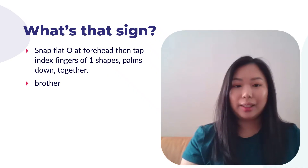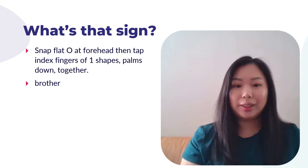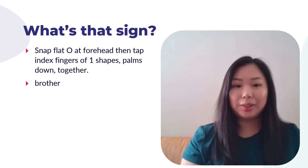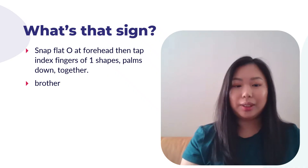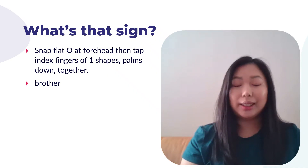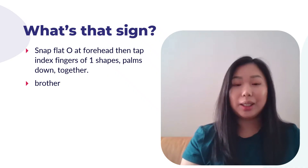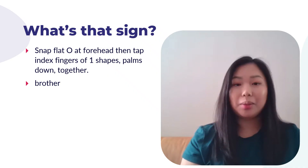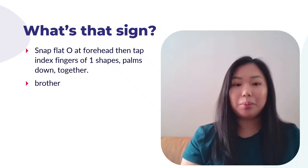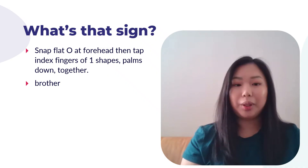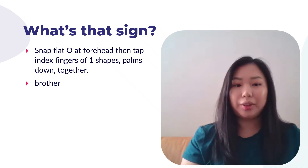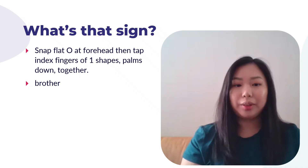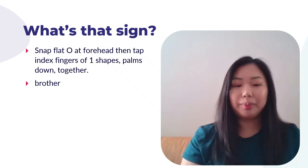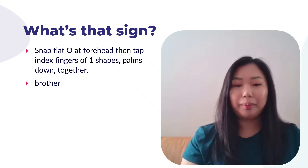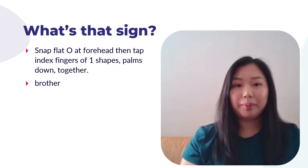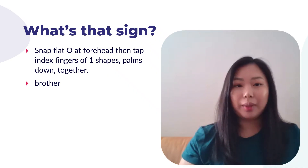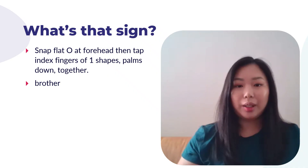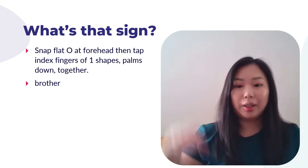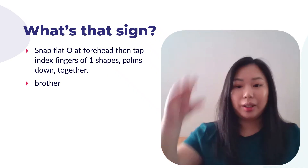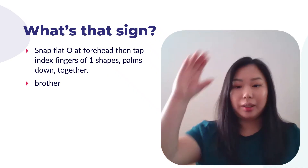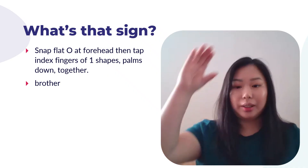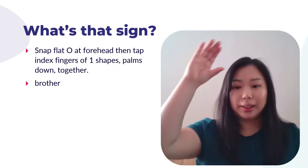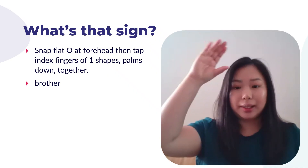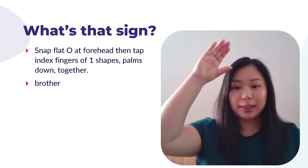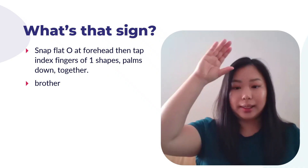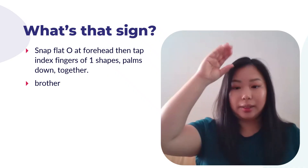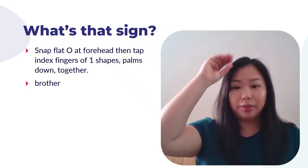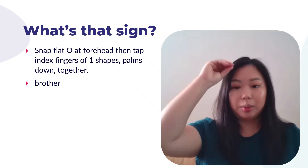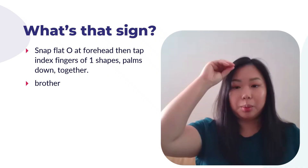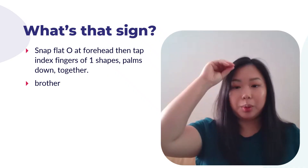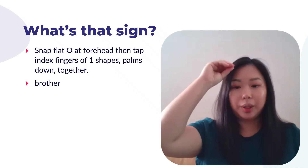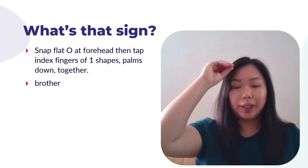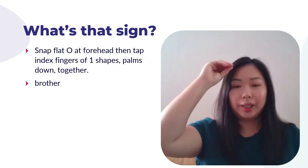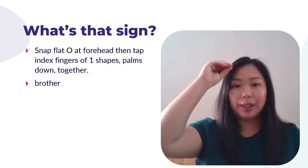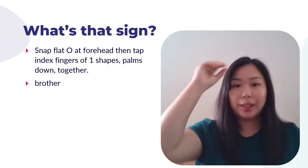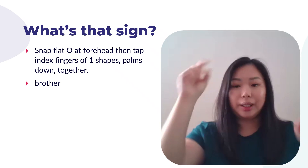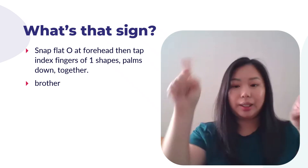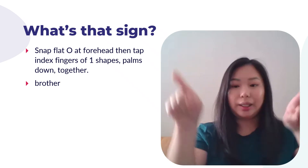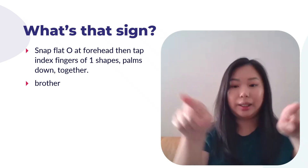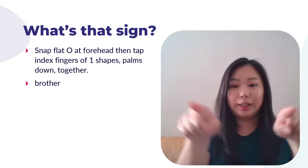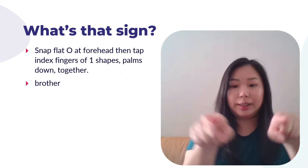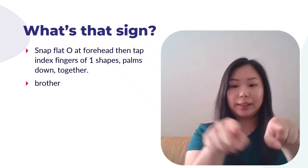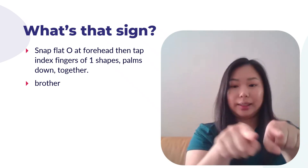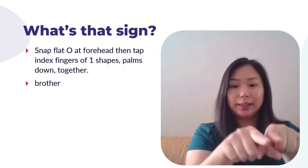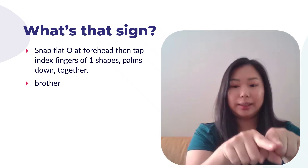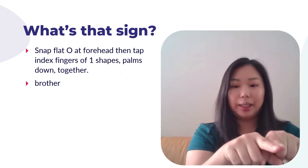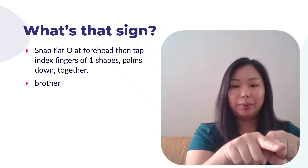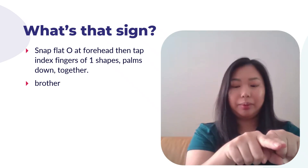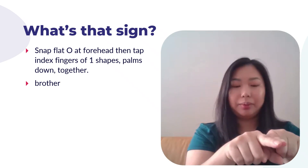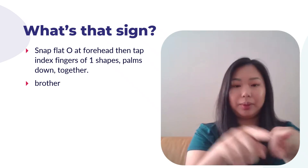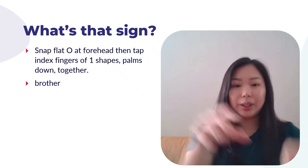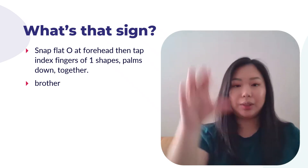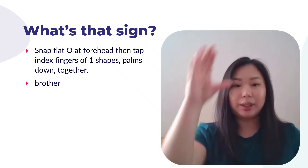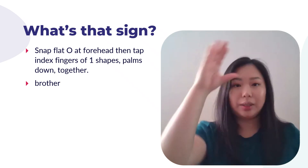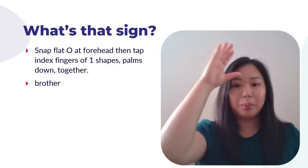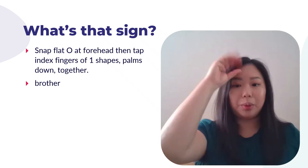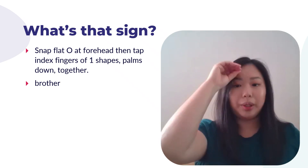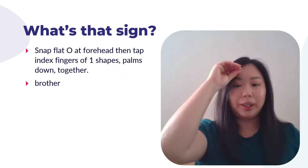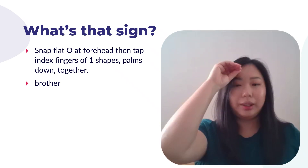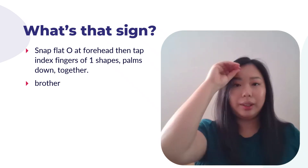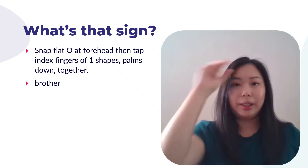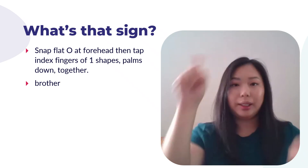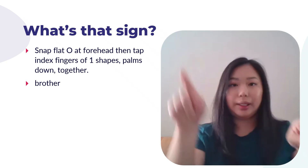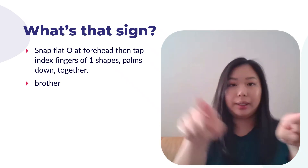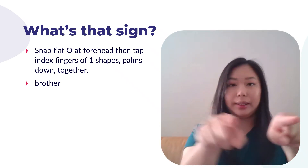The answer is brother. This is the sign for boy, and this is the same. So it's the